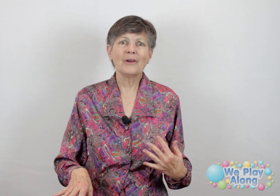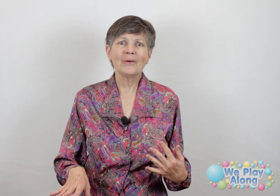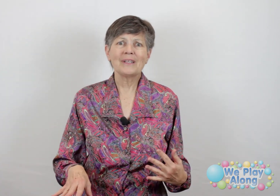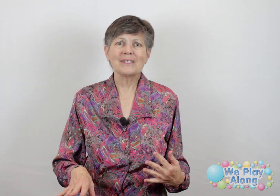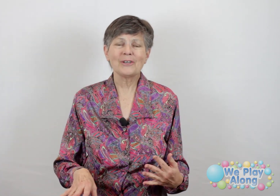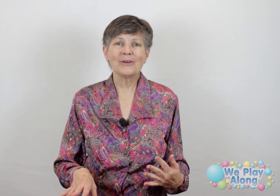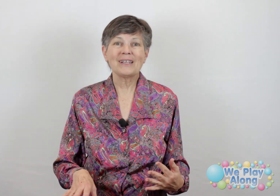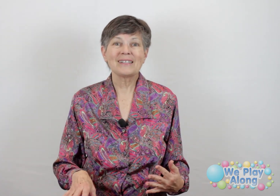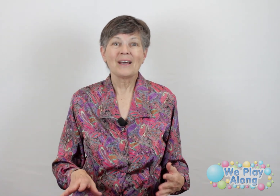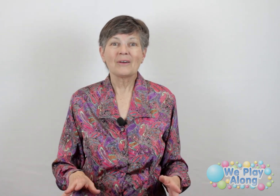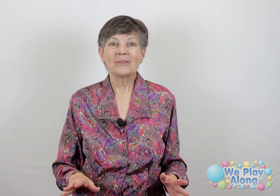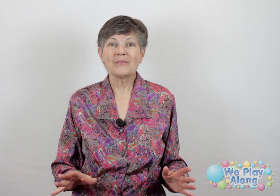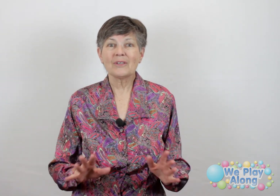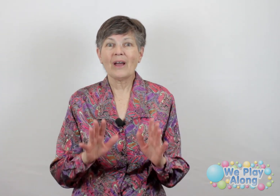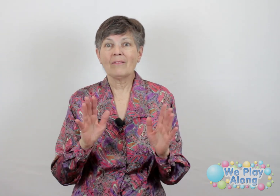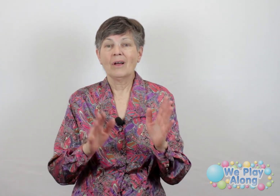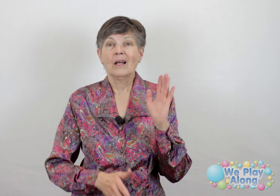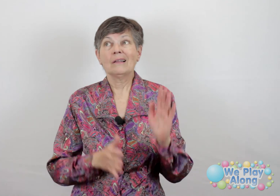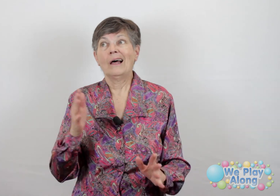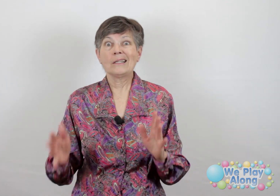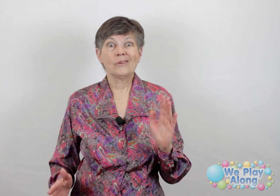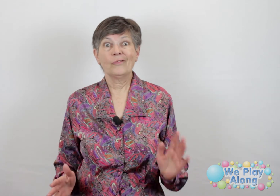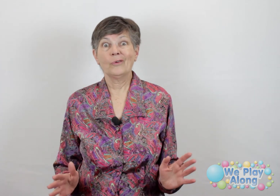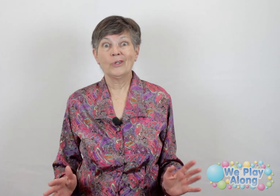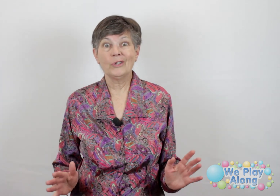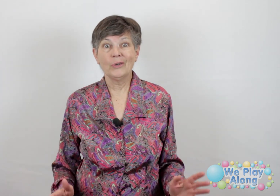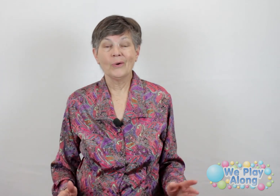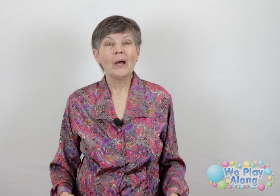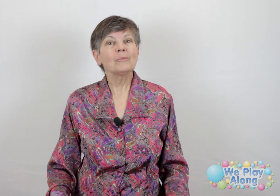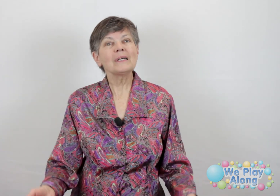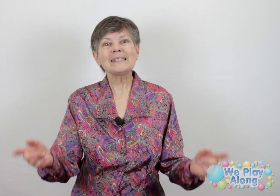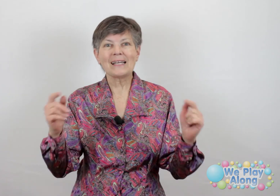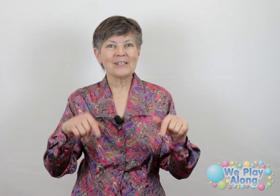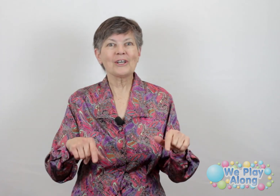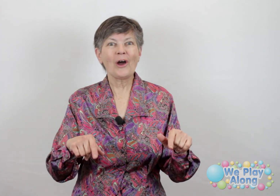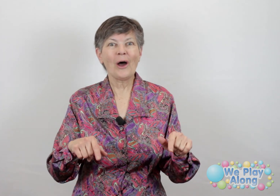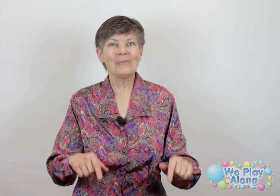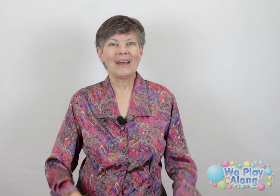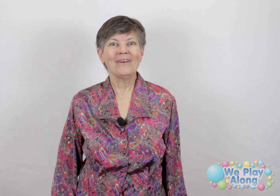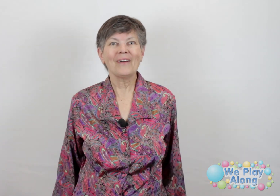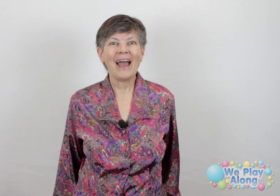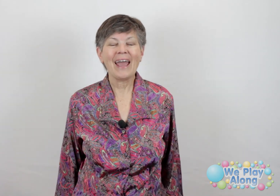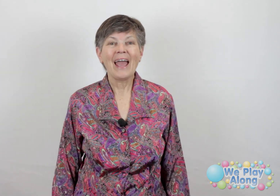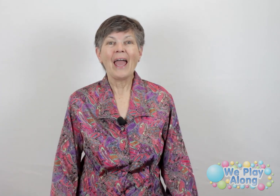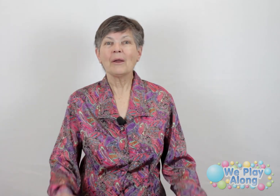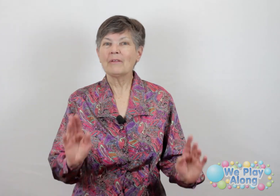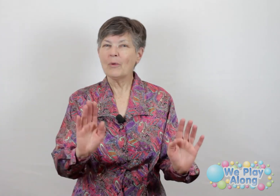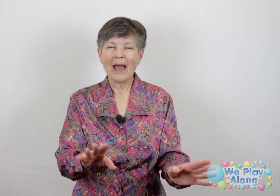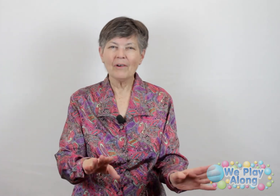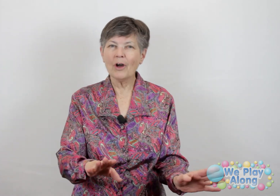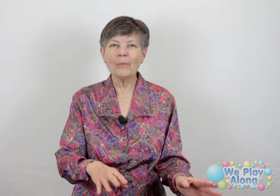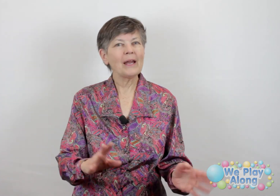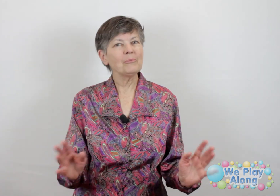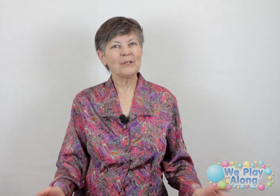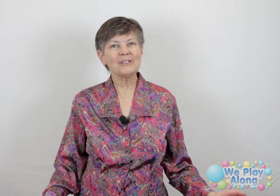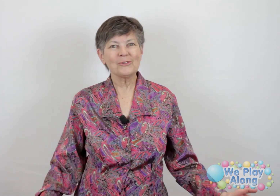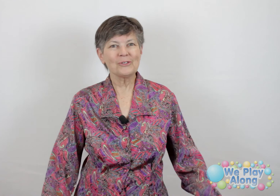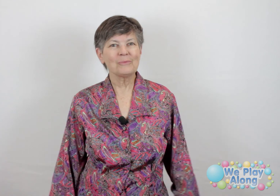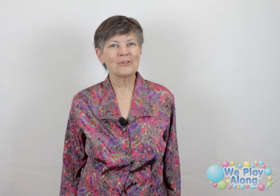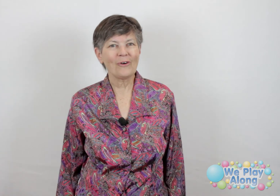in the series, because we still have lots of food to do. Please send us a comment, okay? And if you haven't already, please do